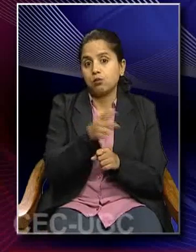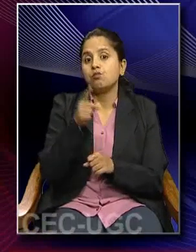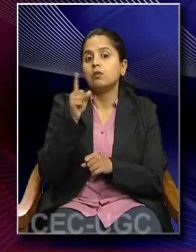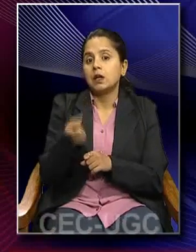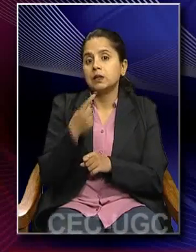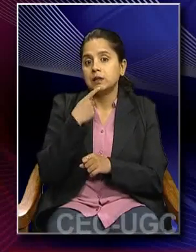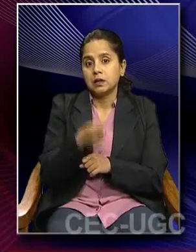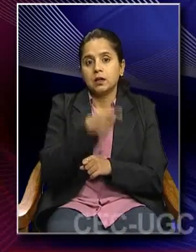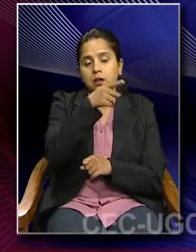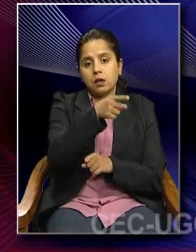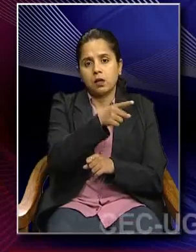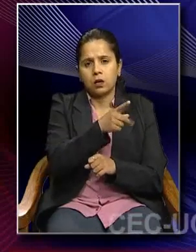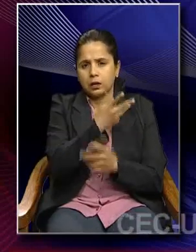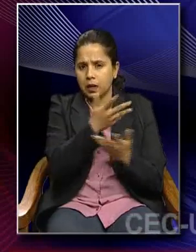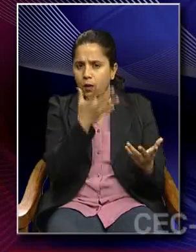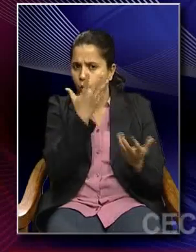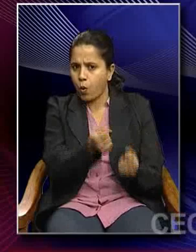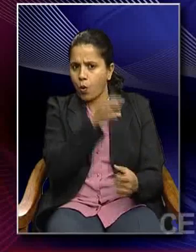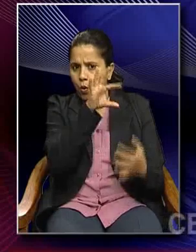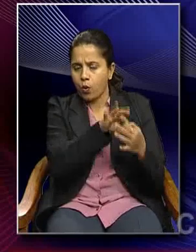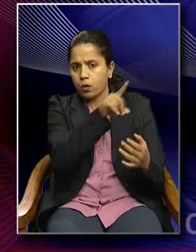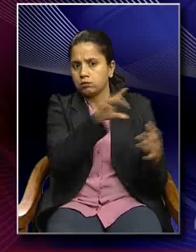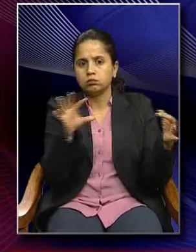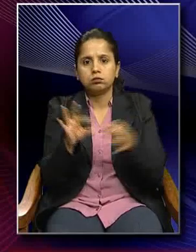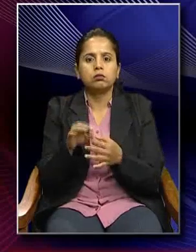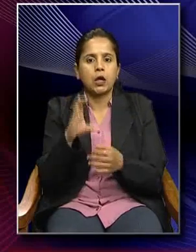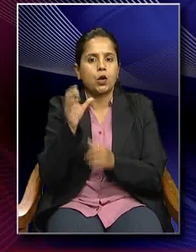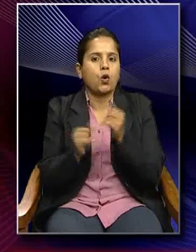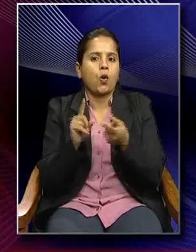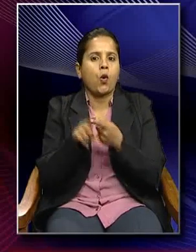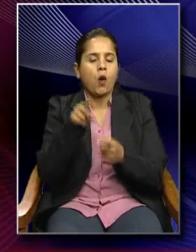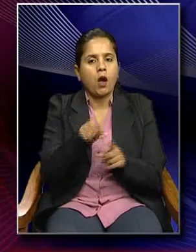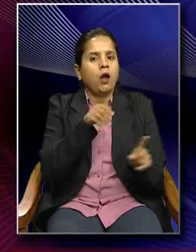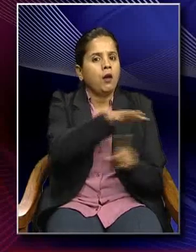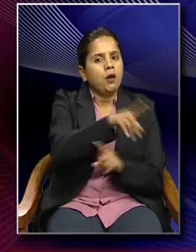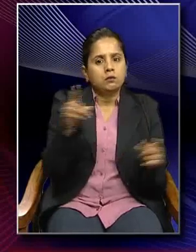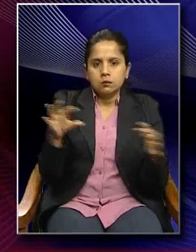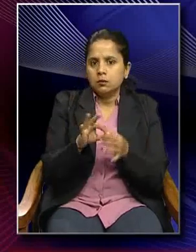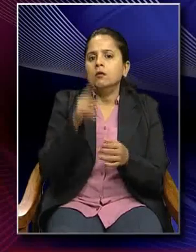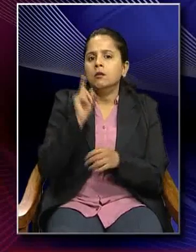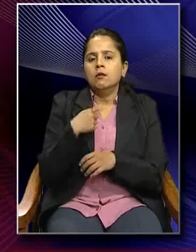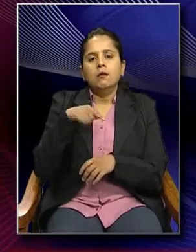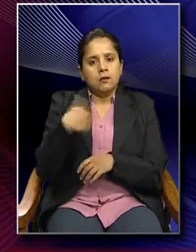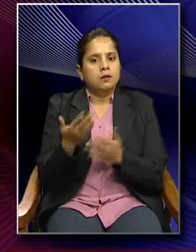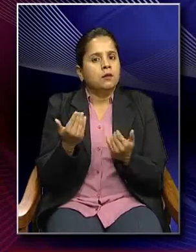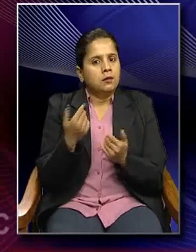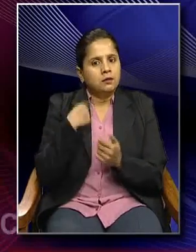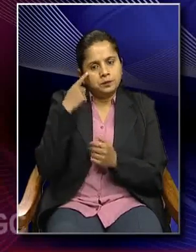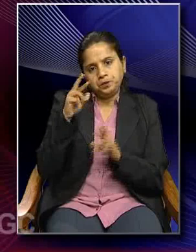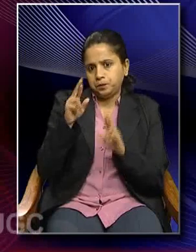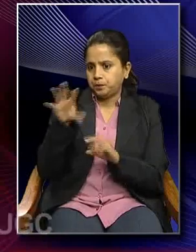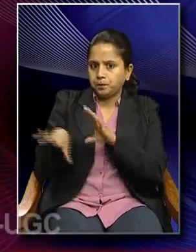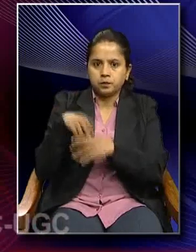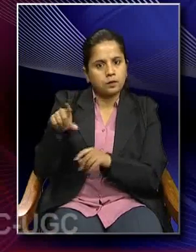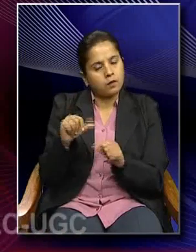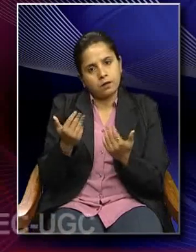a determined relationship between the cause and effect, and only then we can be certain that if this